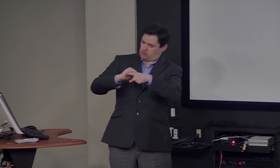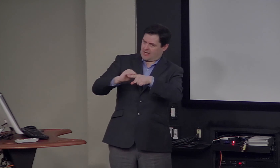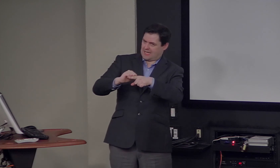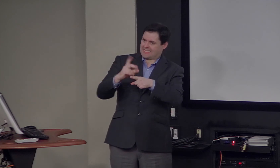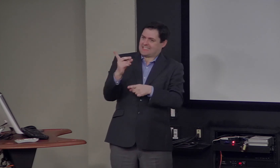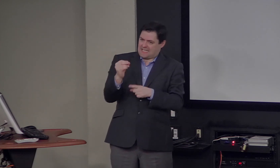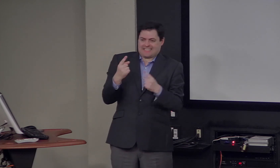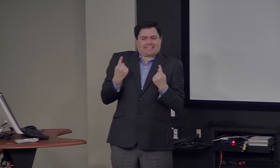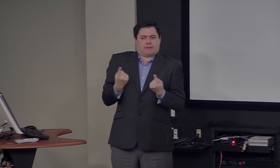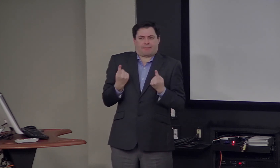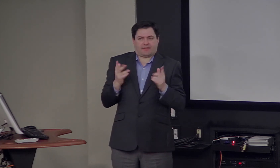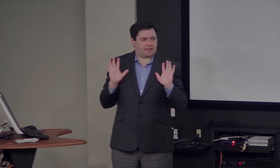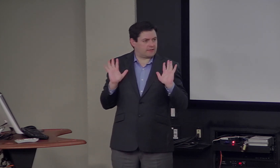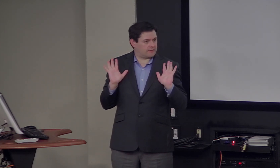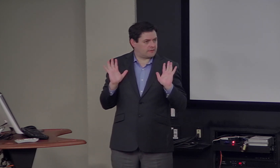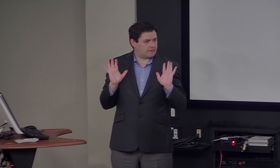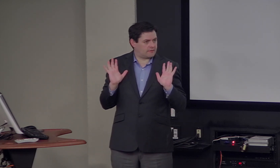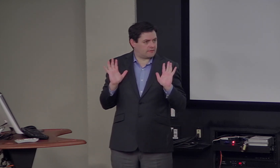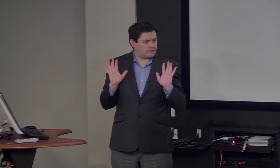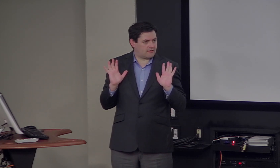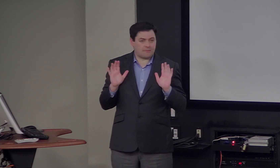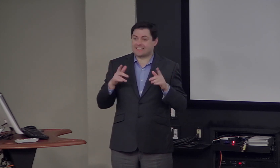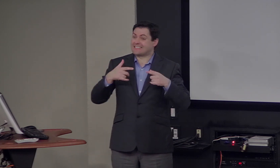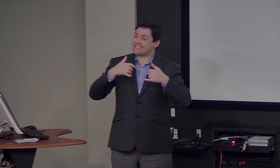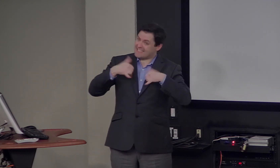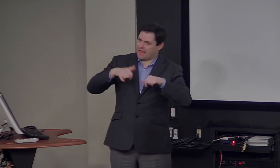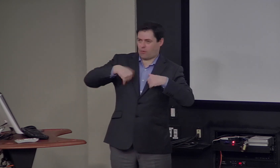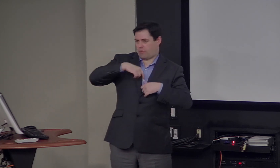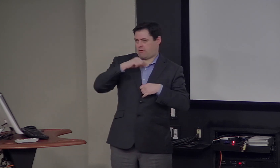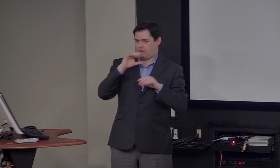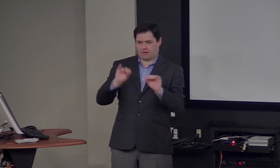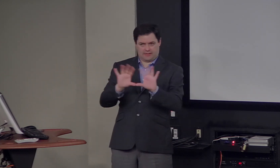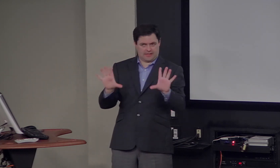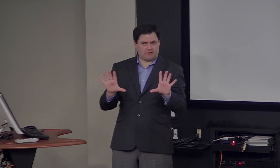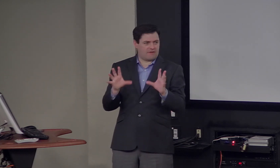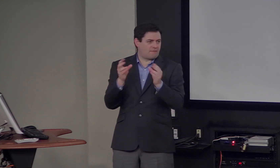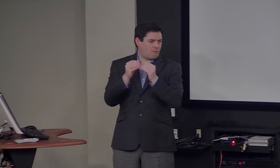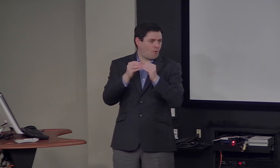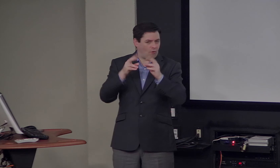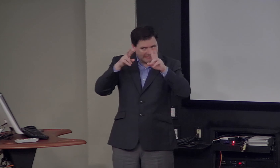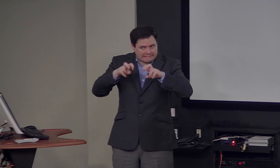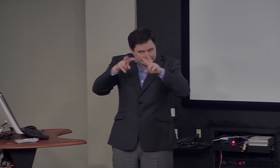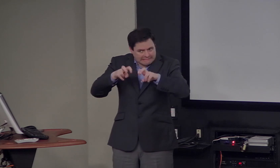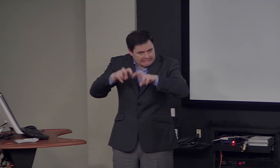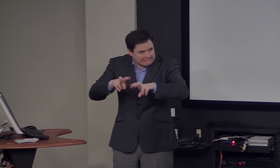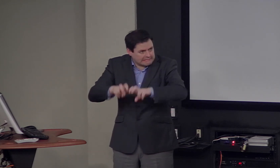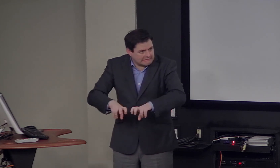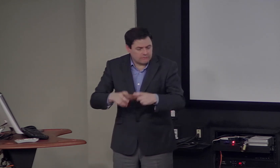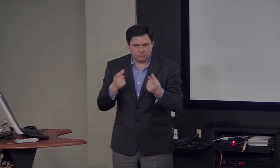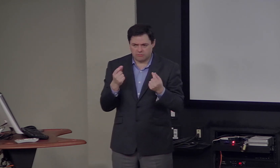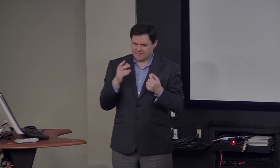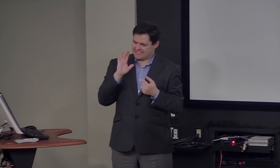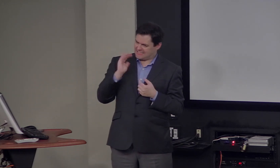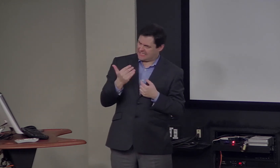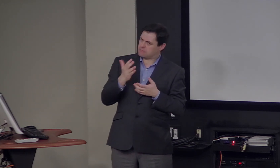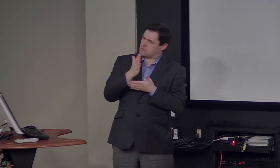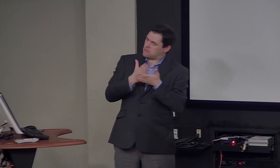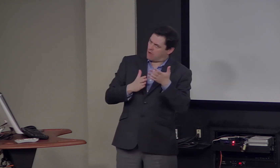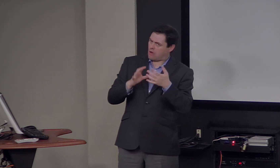see positive change, indicating that the training actually does impart knowledge. So I think obviously more research needs to be done in this